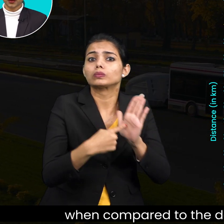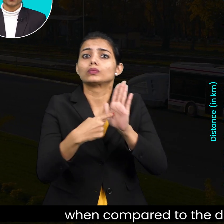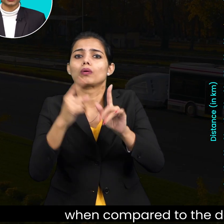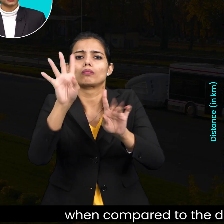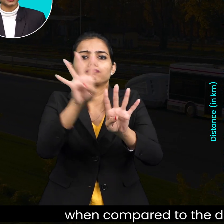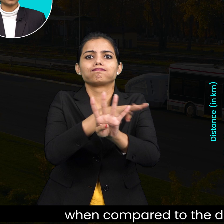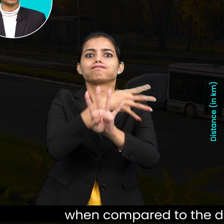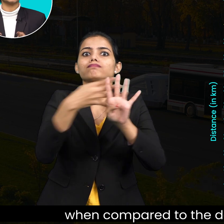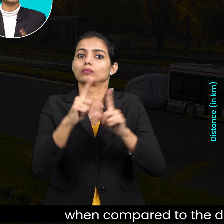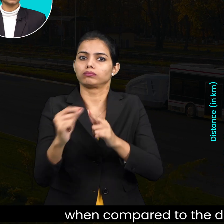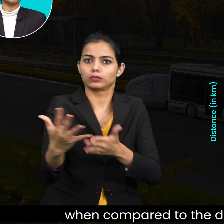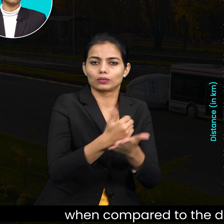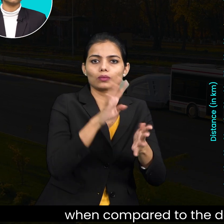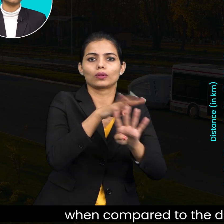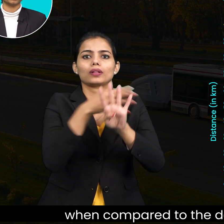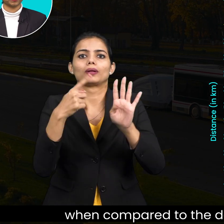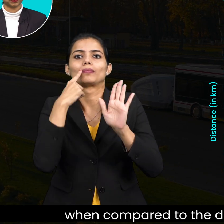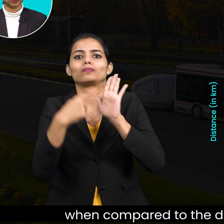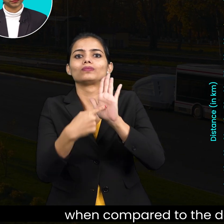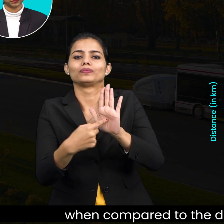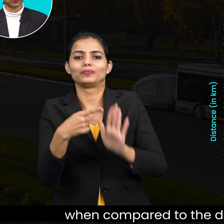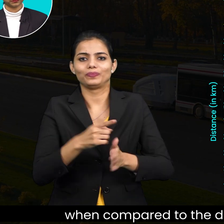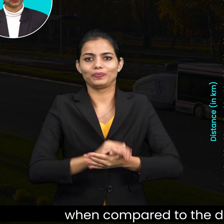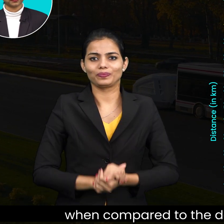data presented by a table.